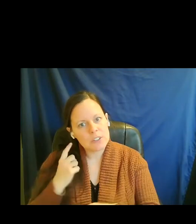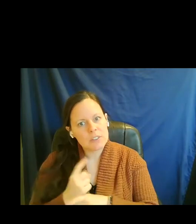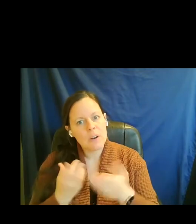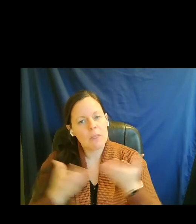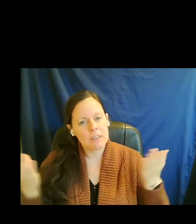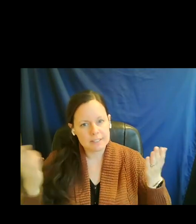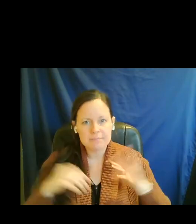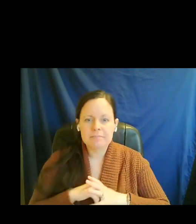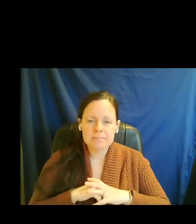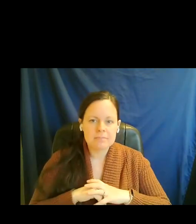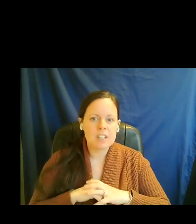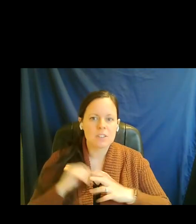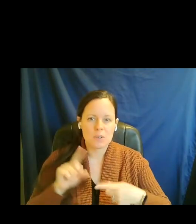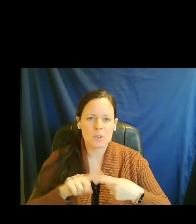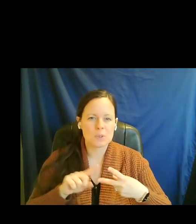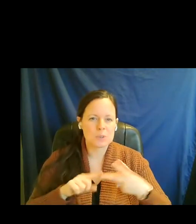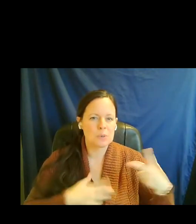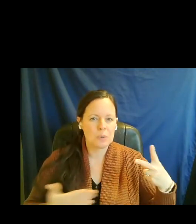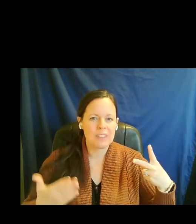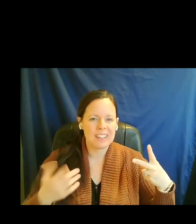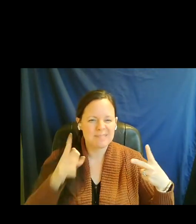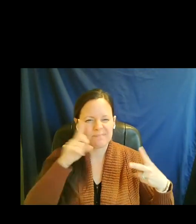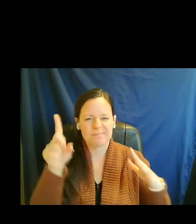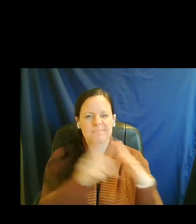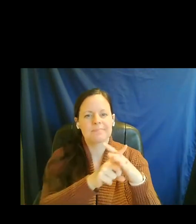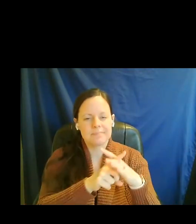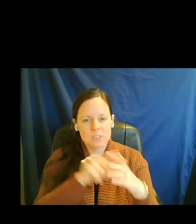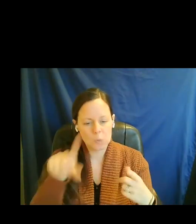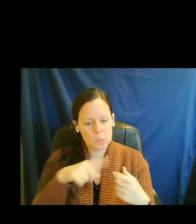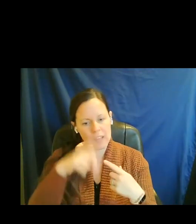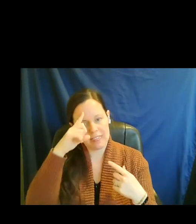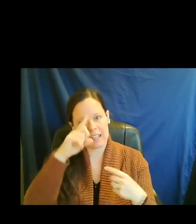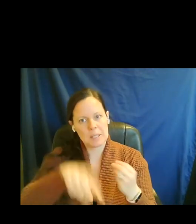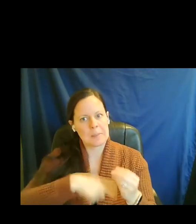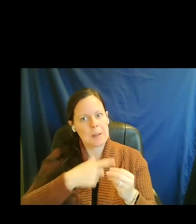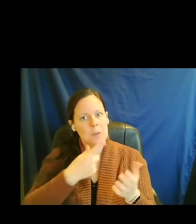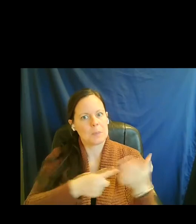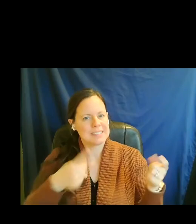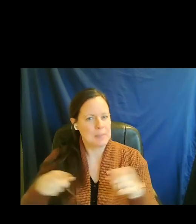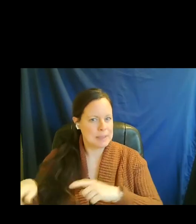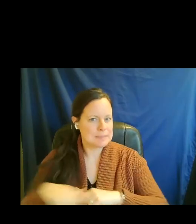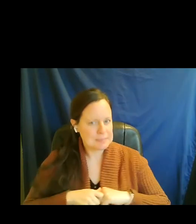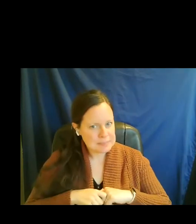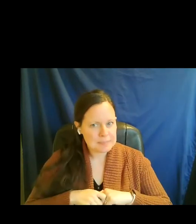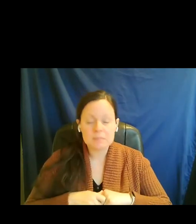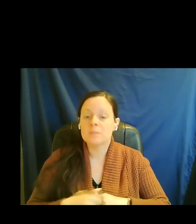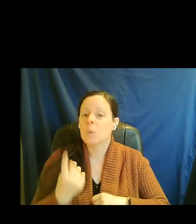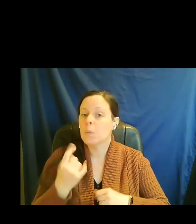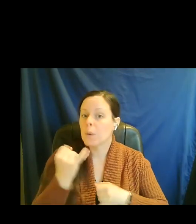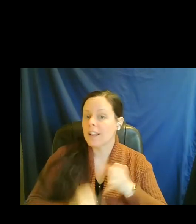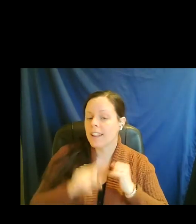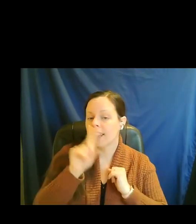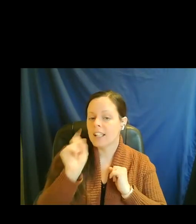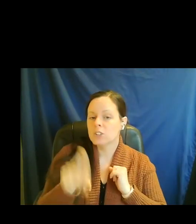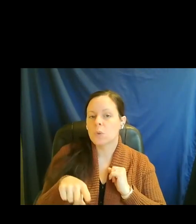those are the 2 things that come to mind when I think about where we're at and where we're headed. So one last question here is, what would you say